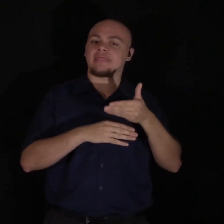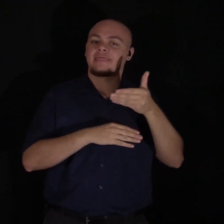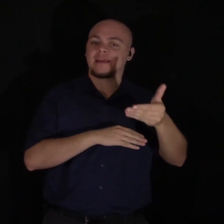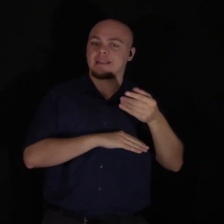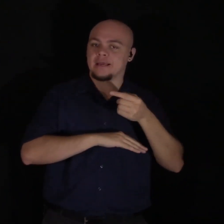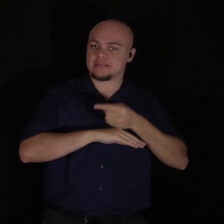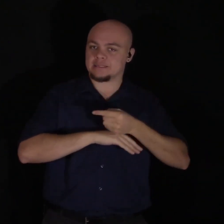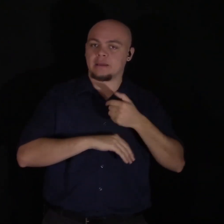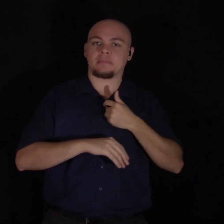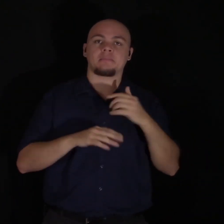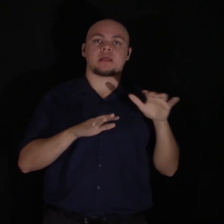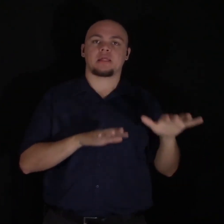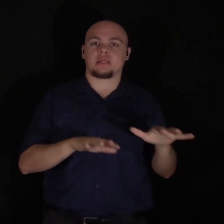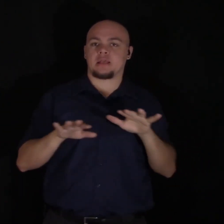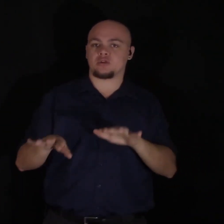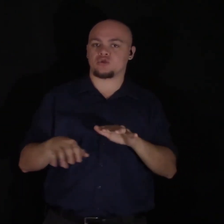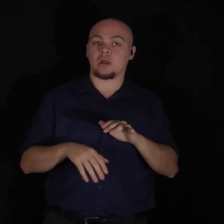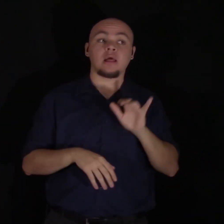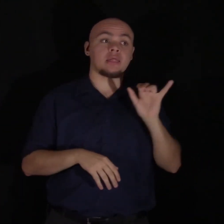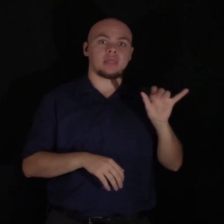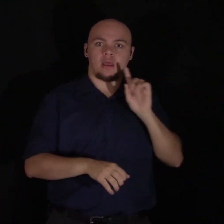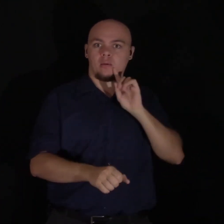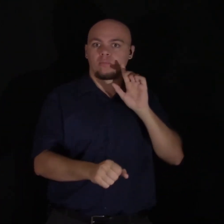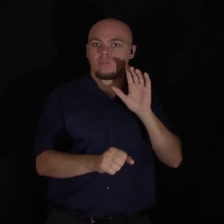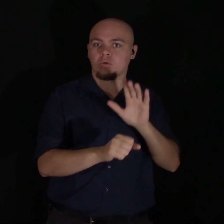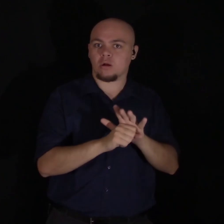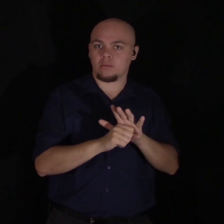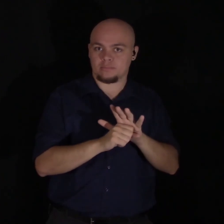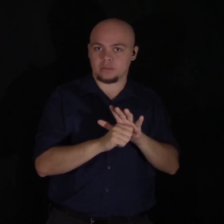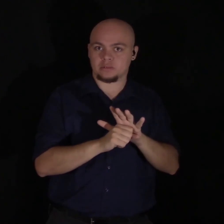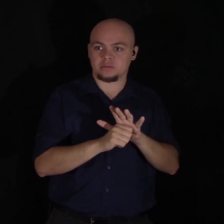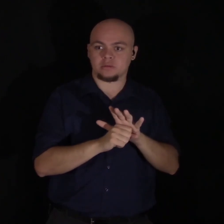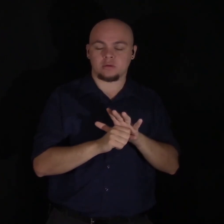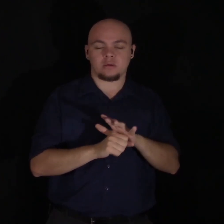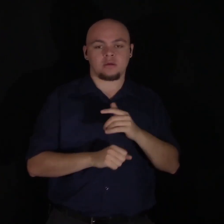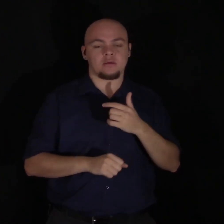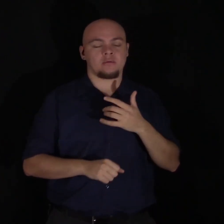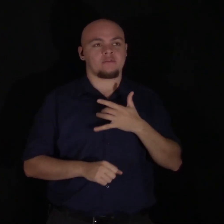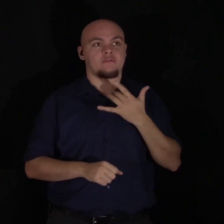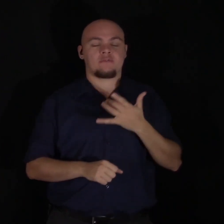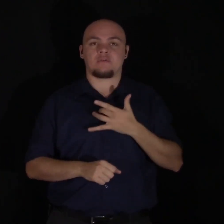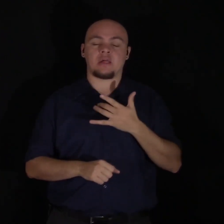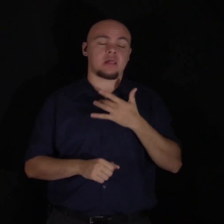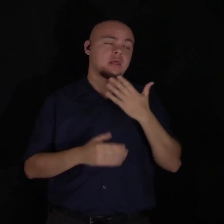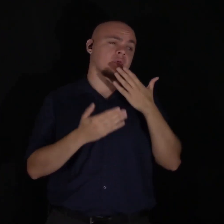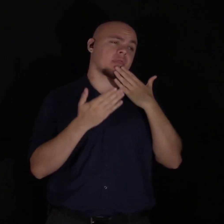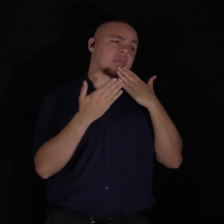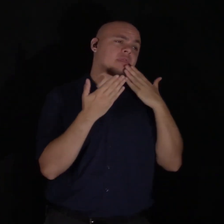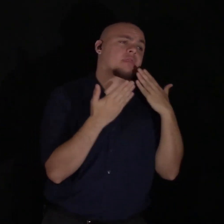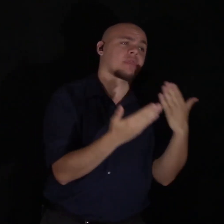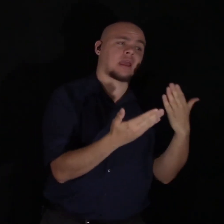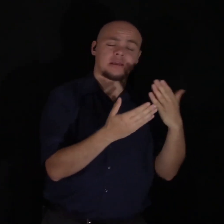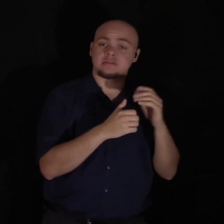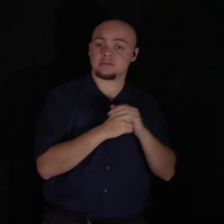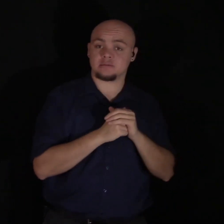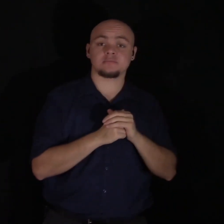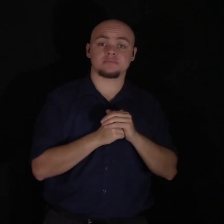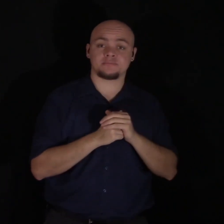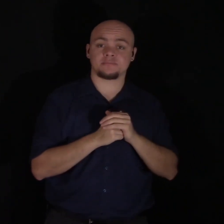leisure. This promise drew from me the warmest thanks. I have resolved every